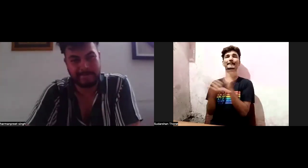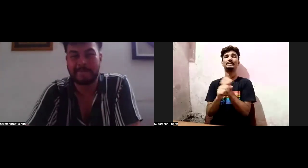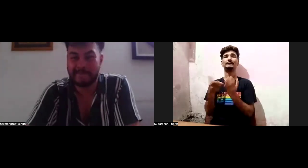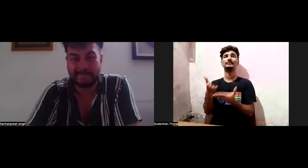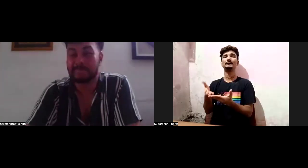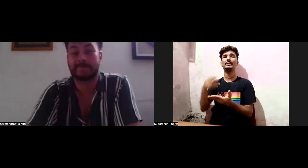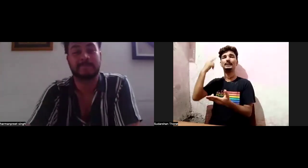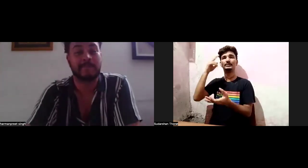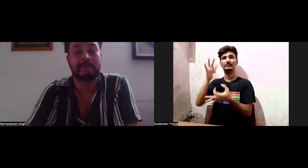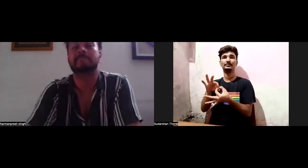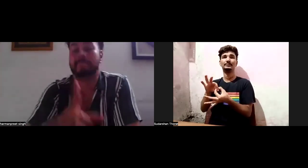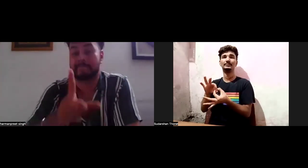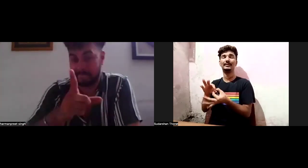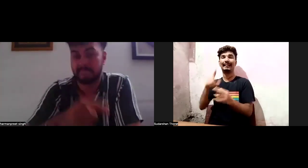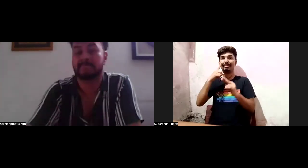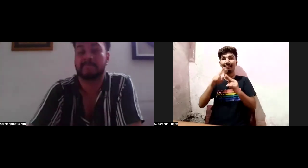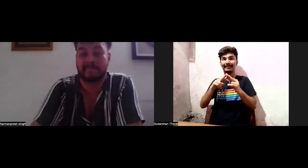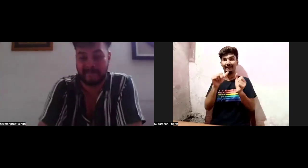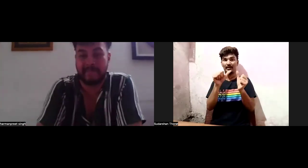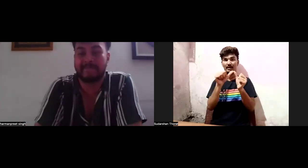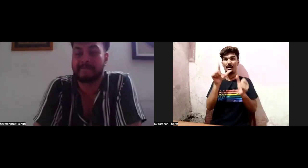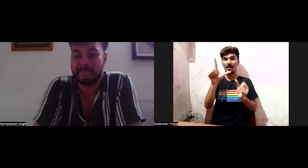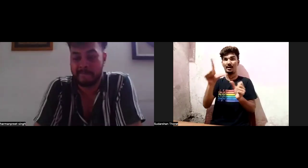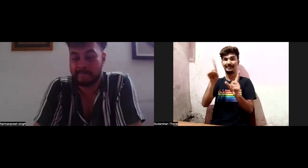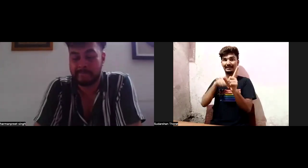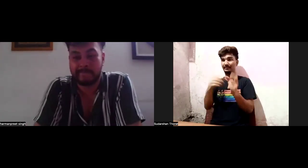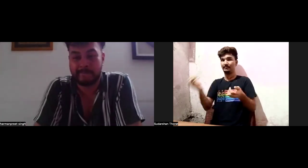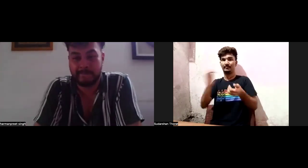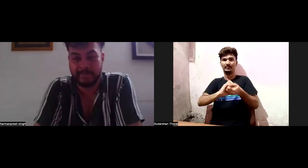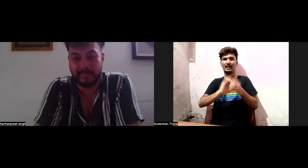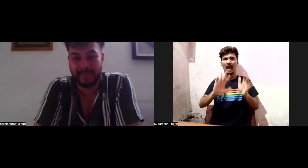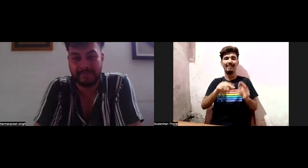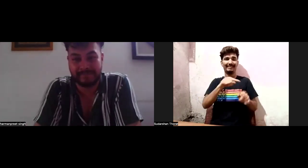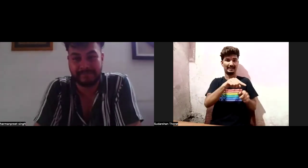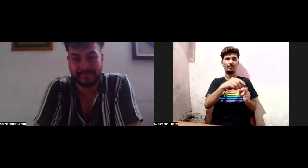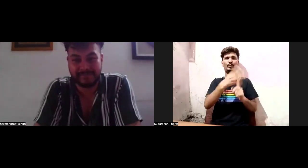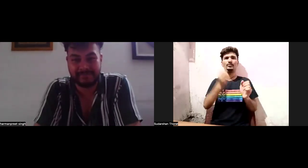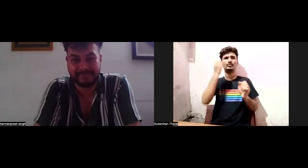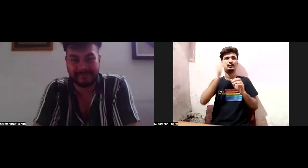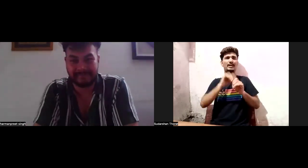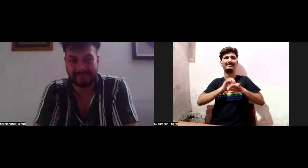that the reason why we don't have many allies is the queer community